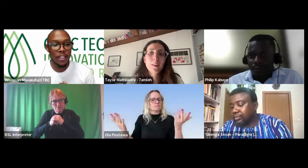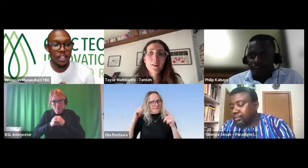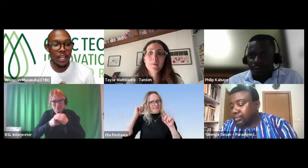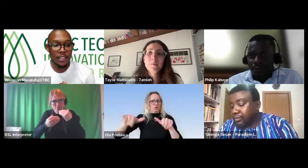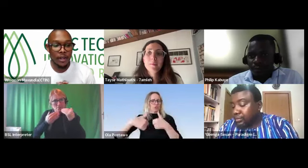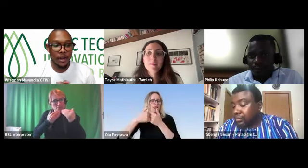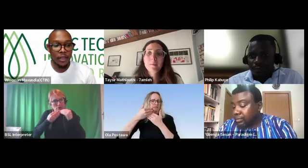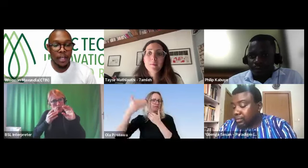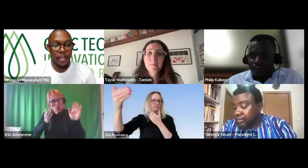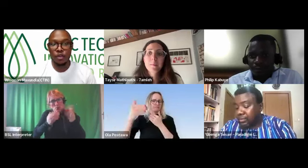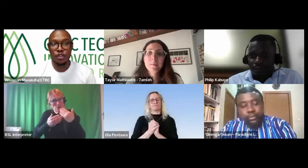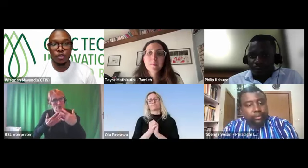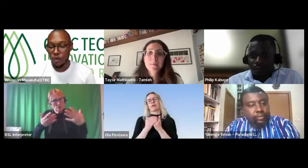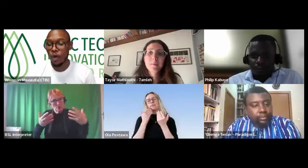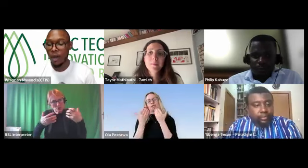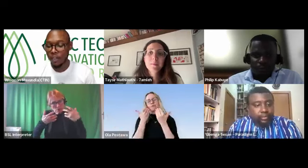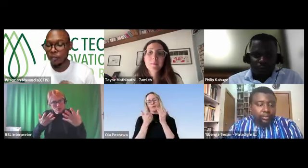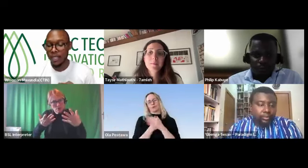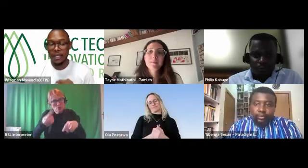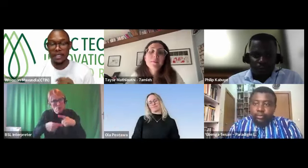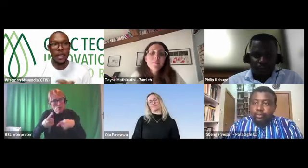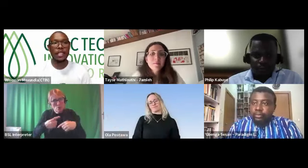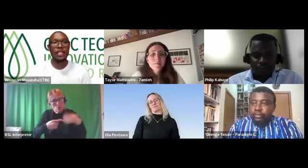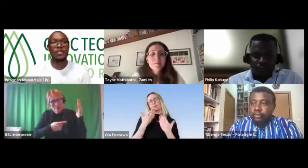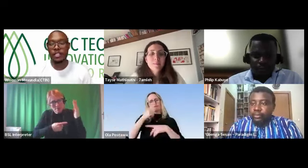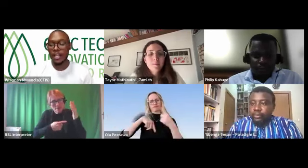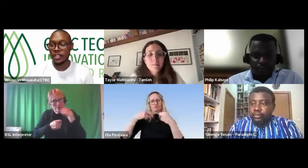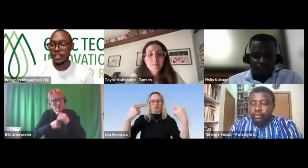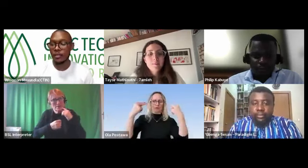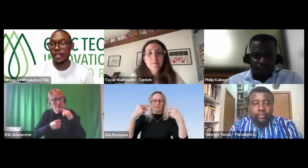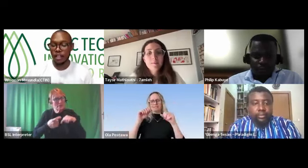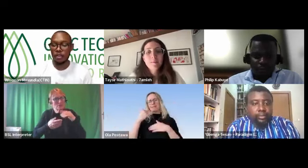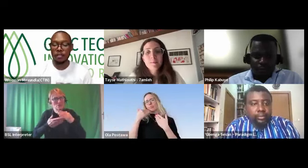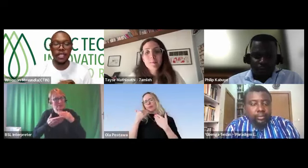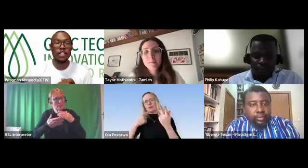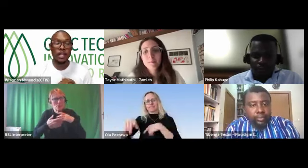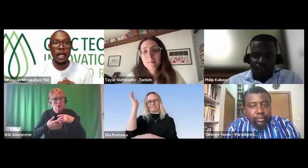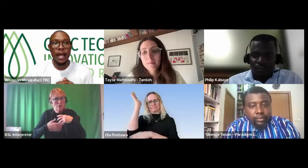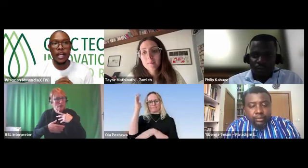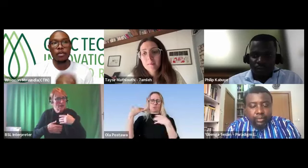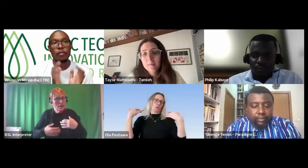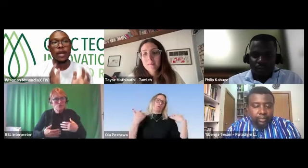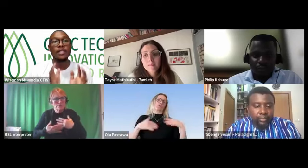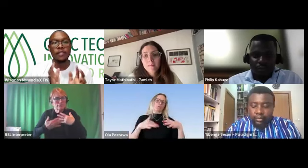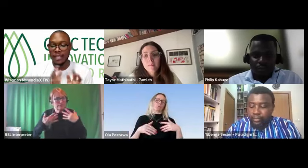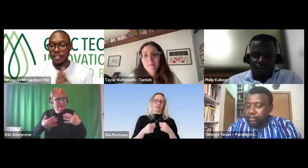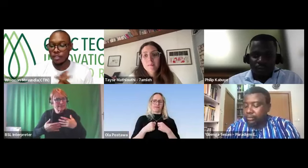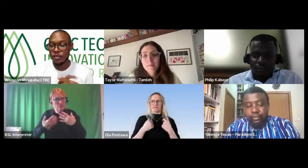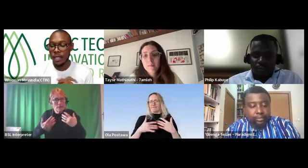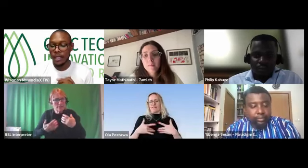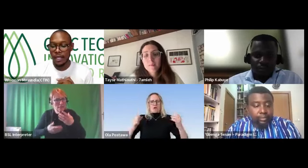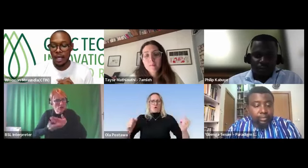Thank you so much, and thank you to all our speakers. I think this was such a stimulating conversation and a